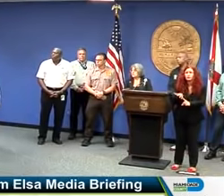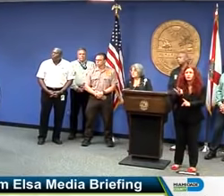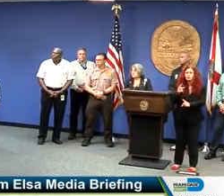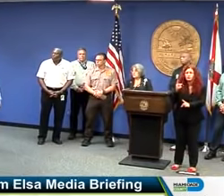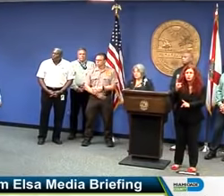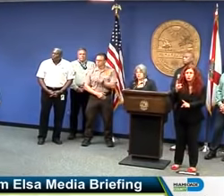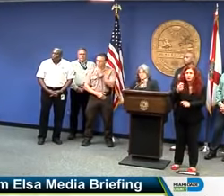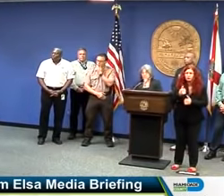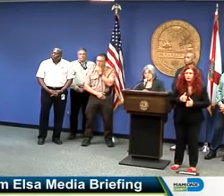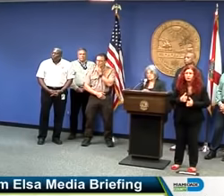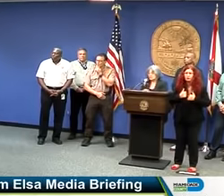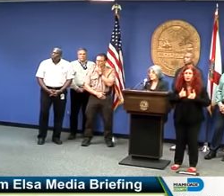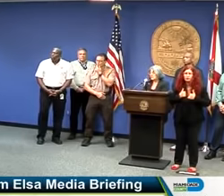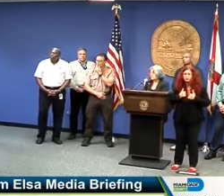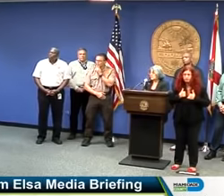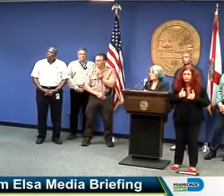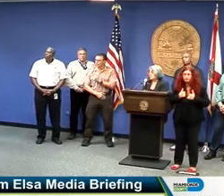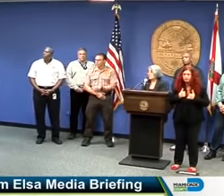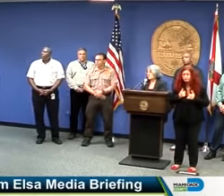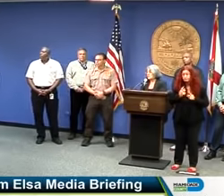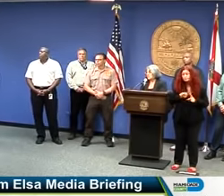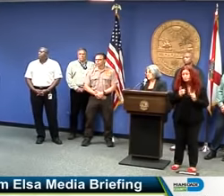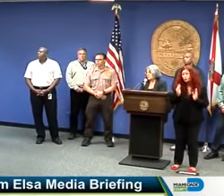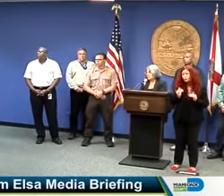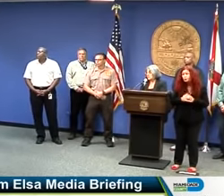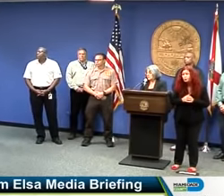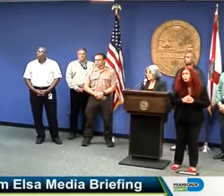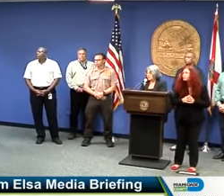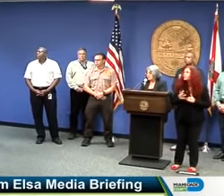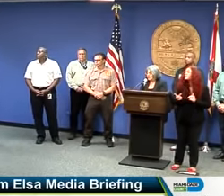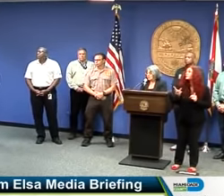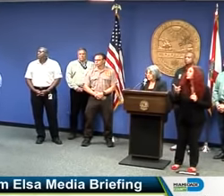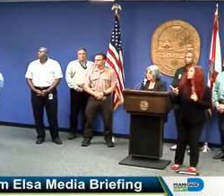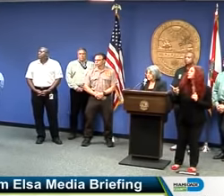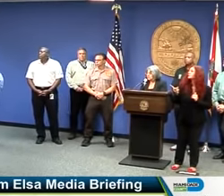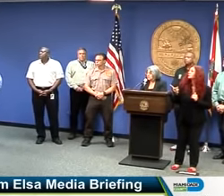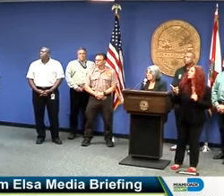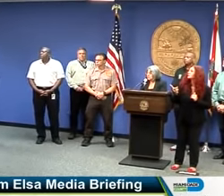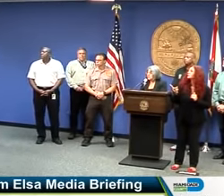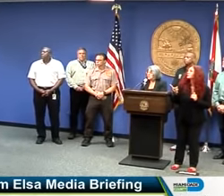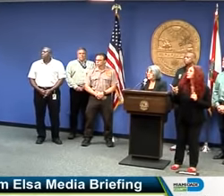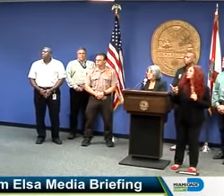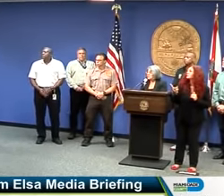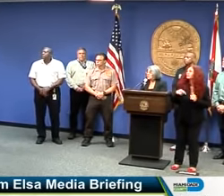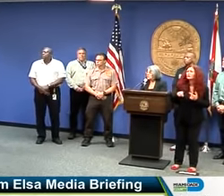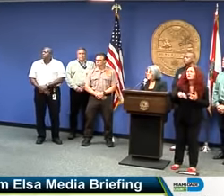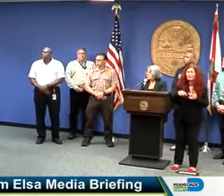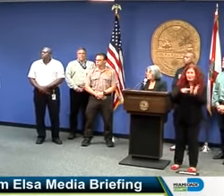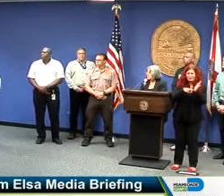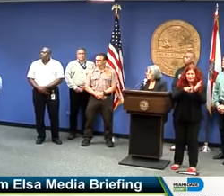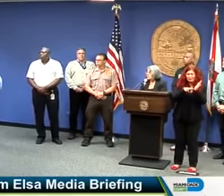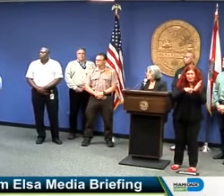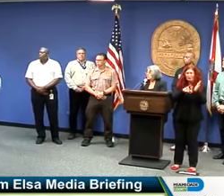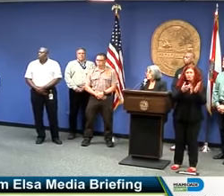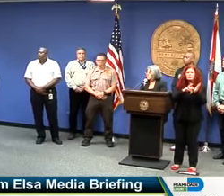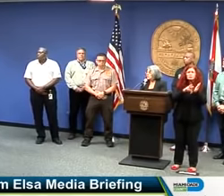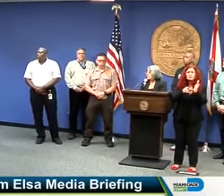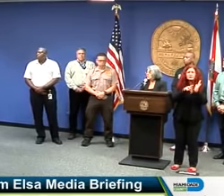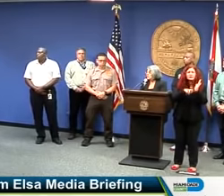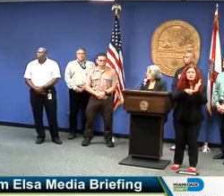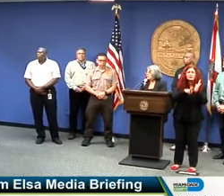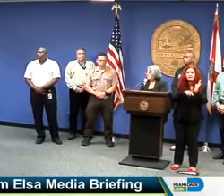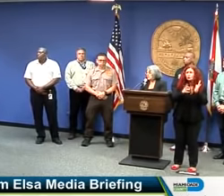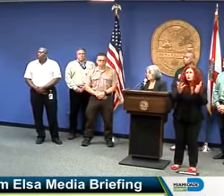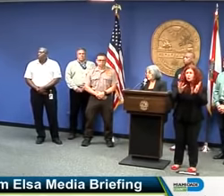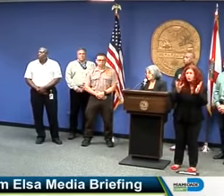Cava, specific follow-up to the investigation. Is there a design flaw being looked at in the building,